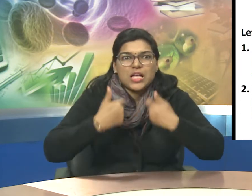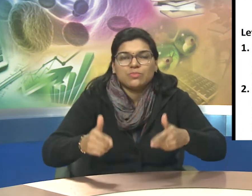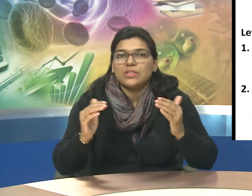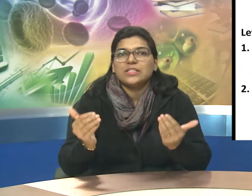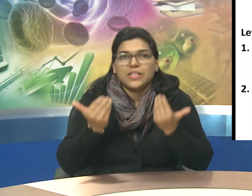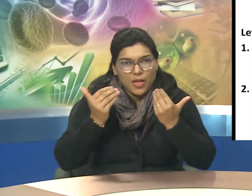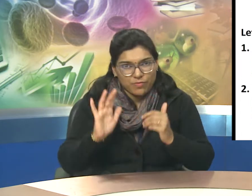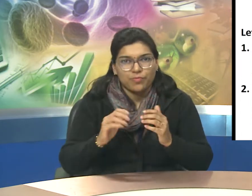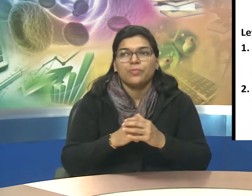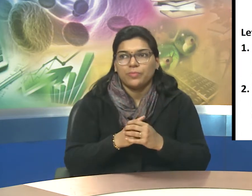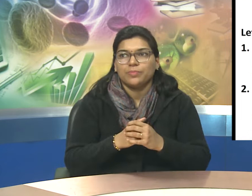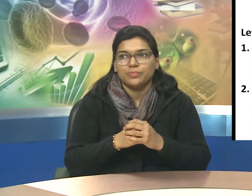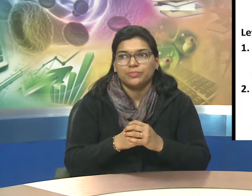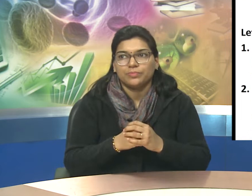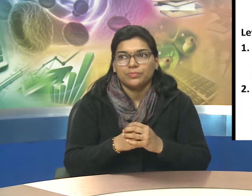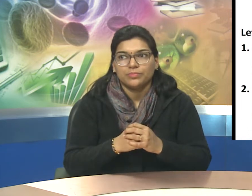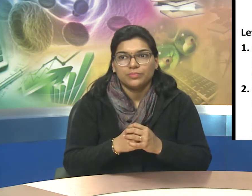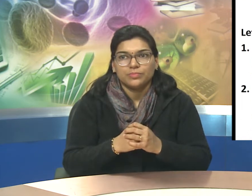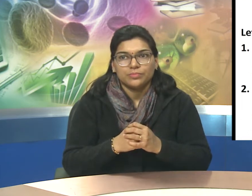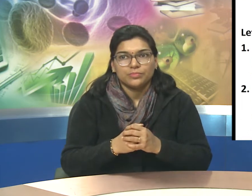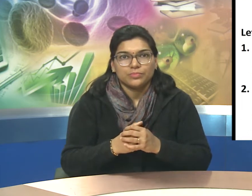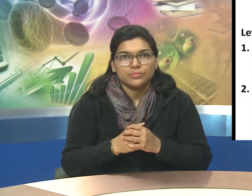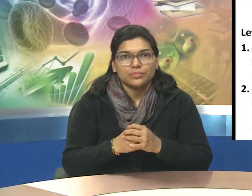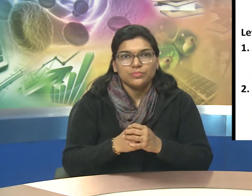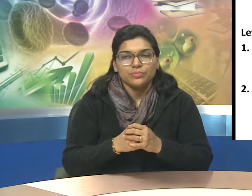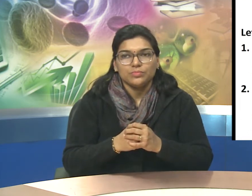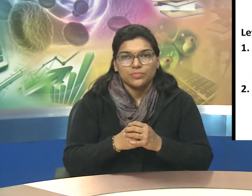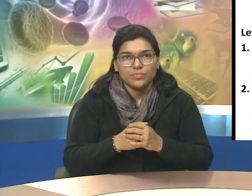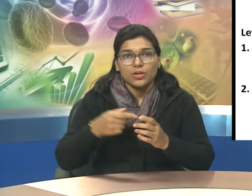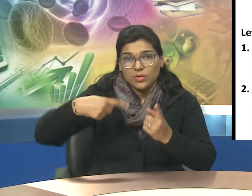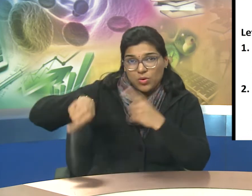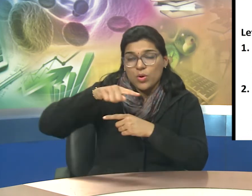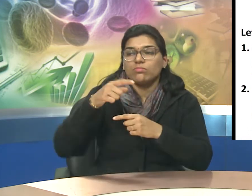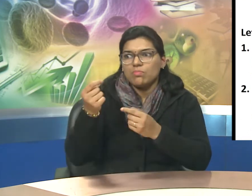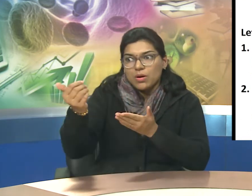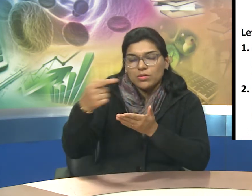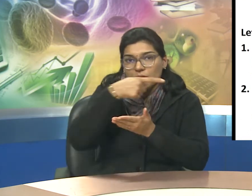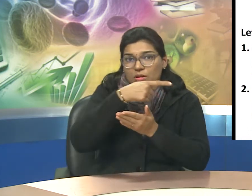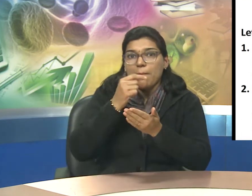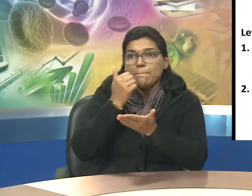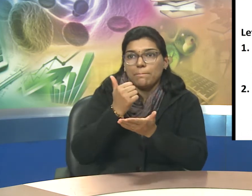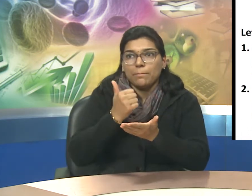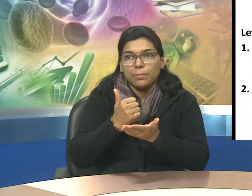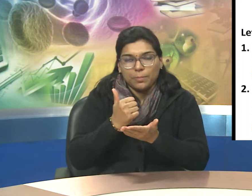available for different type of uses.